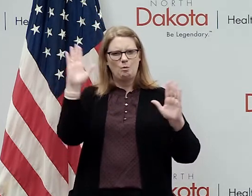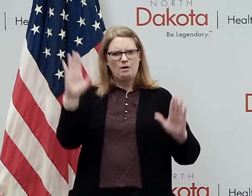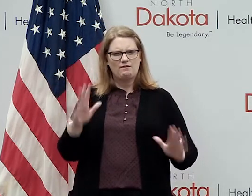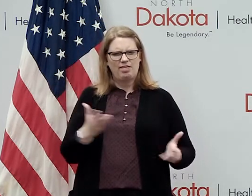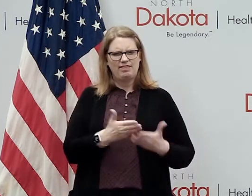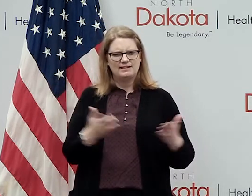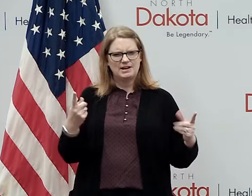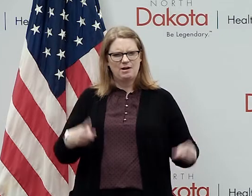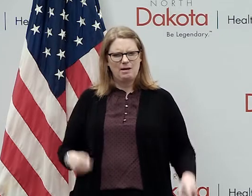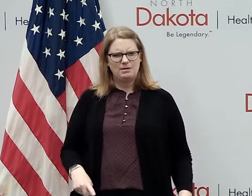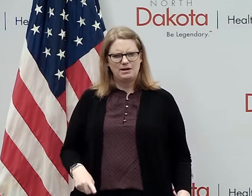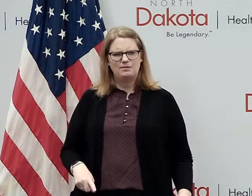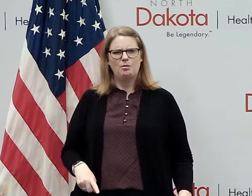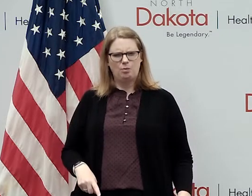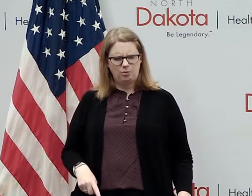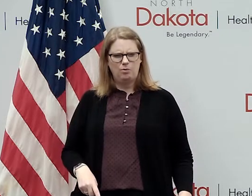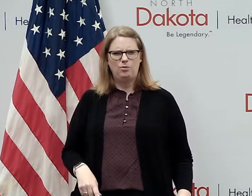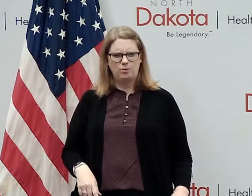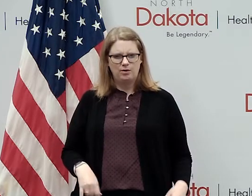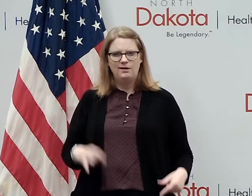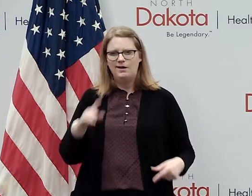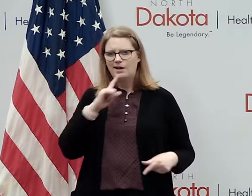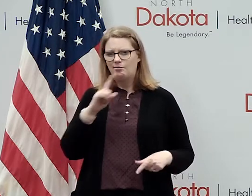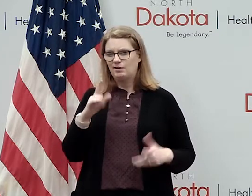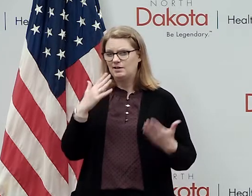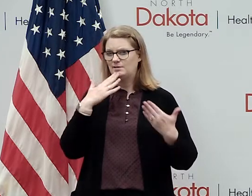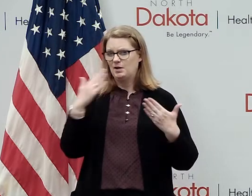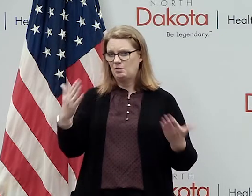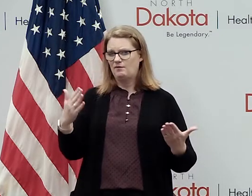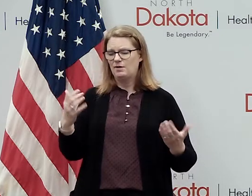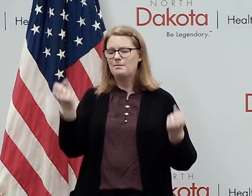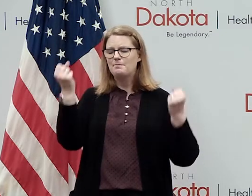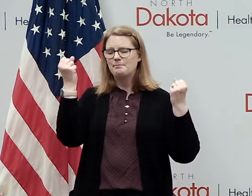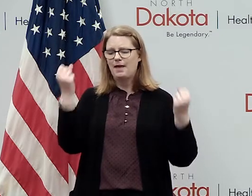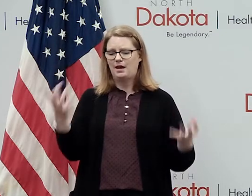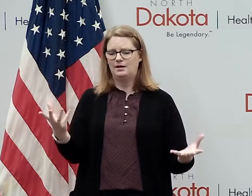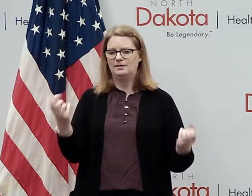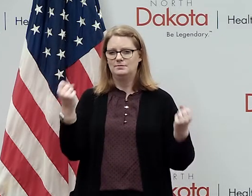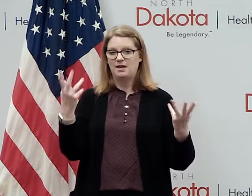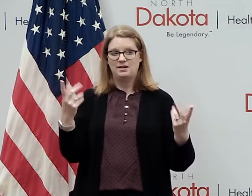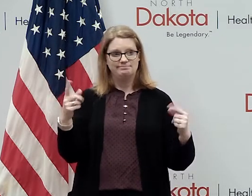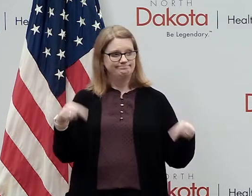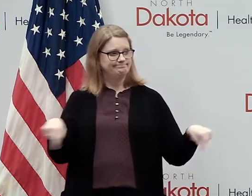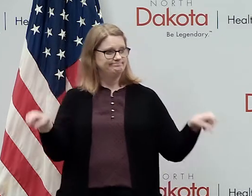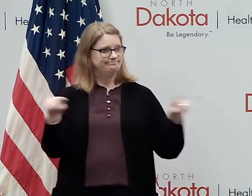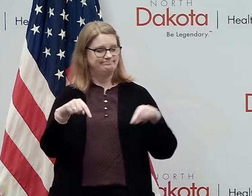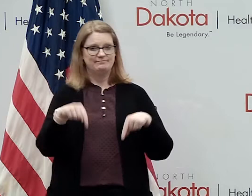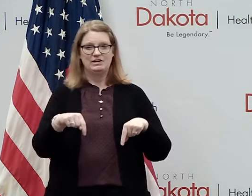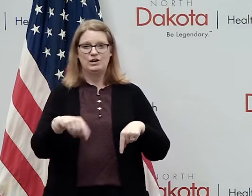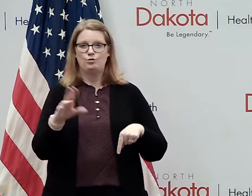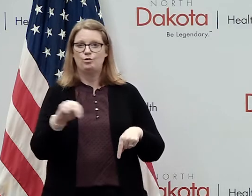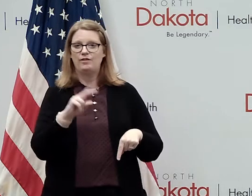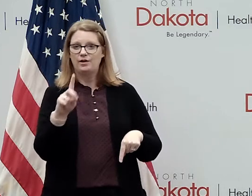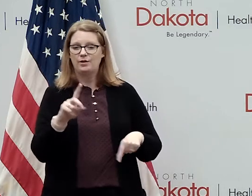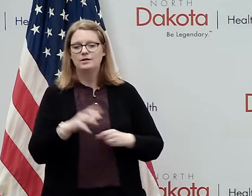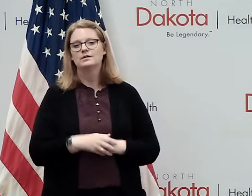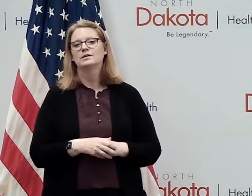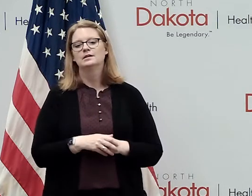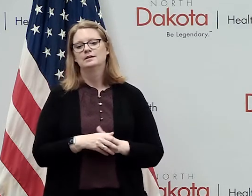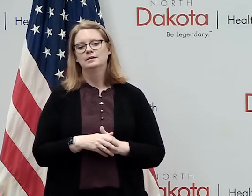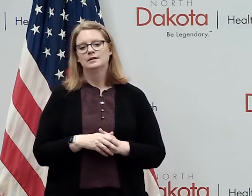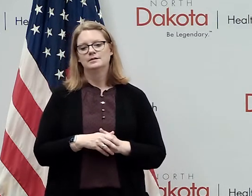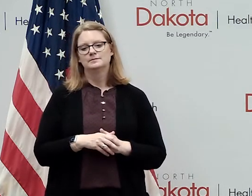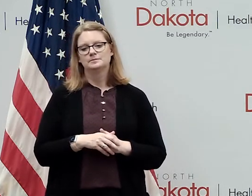great things that are happening, and so much for which to be grateful, including the fact that we're all here, right here in North Dakota right now. So with that, I would